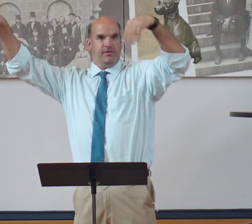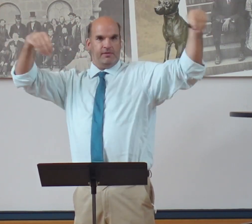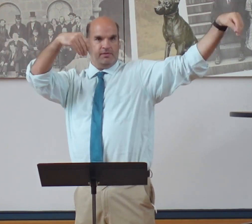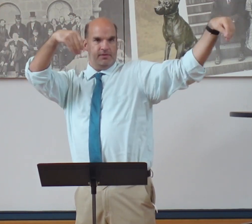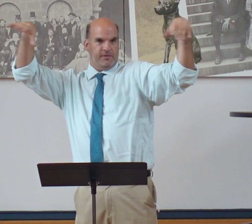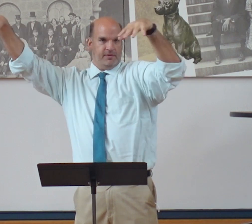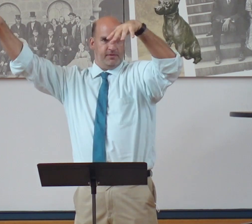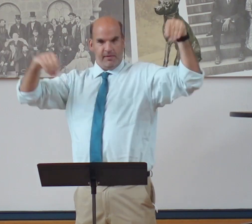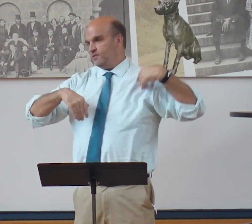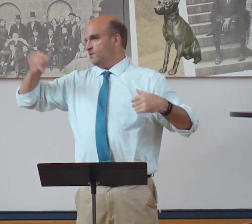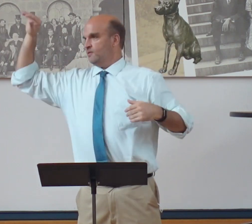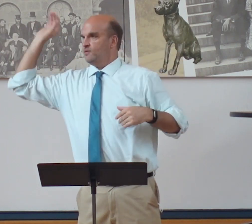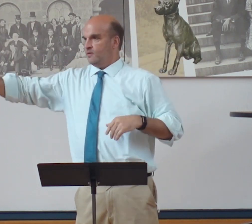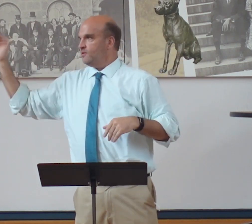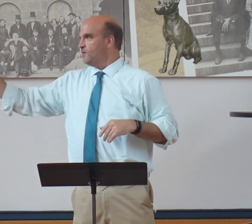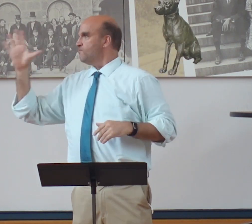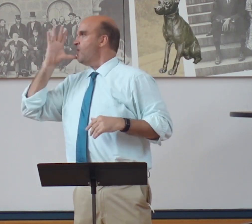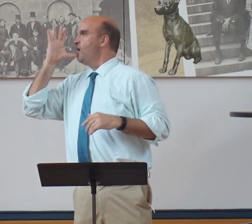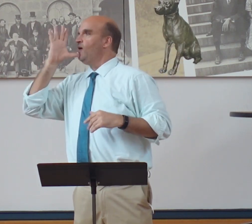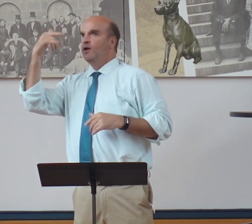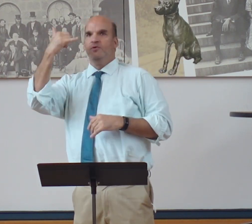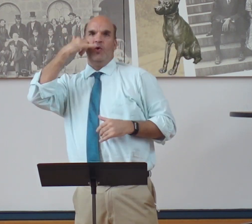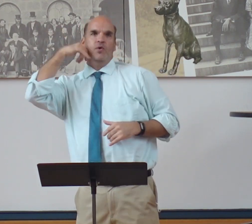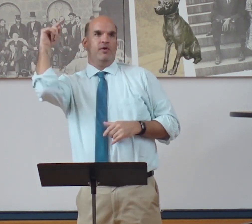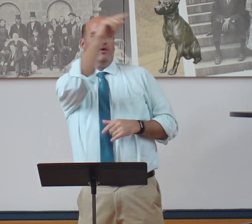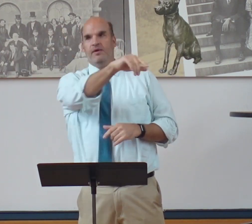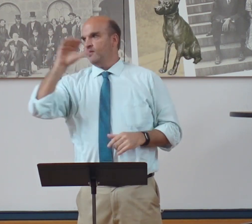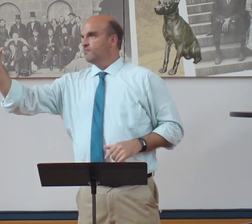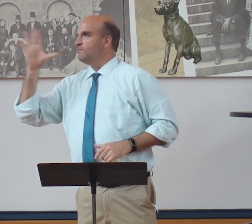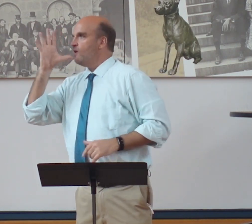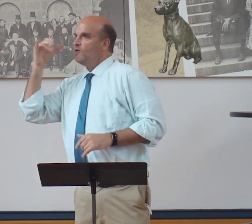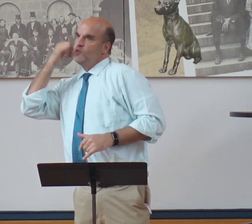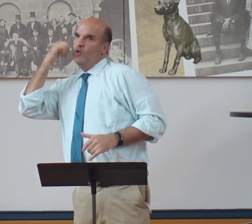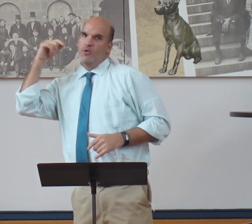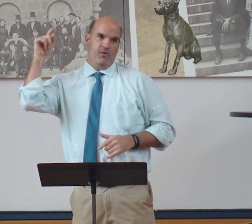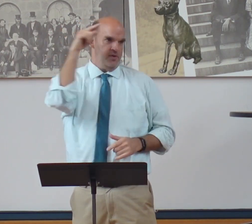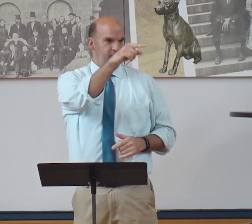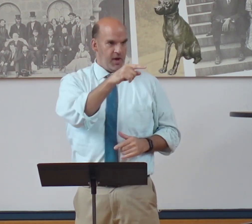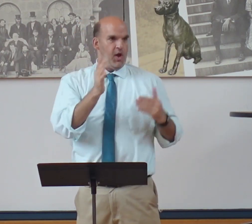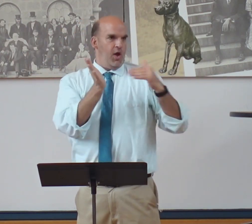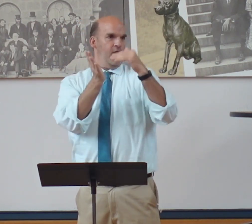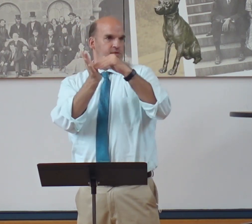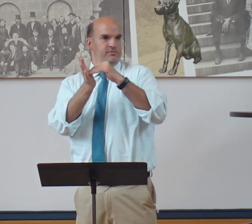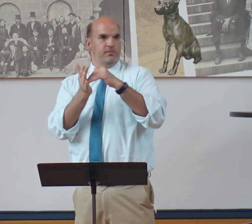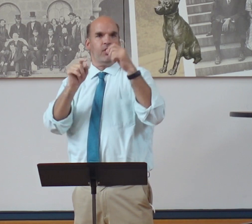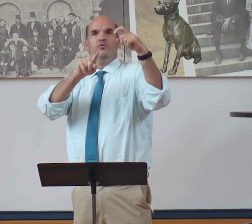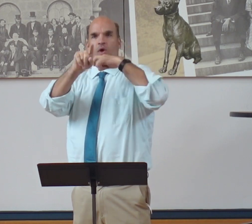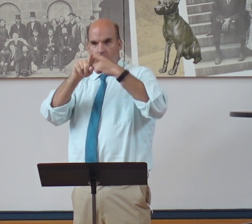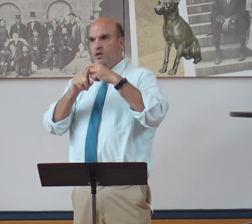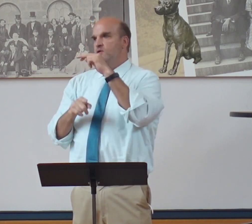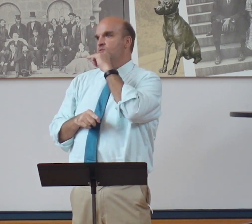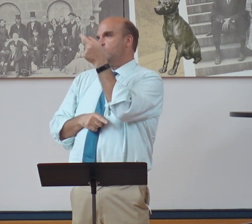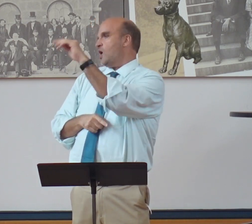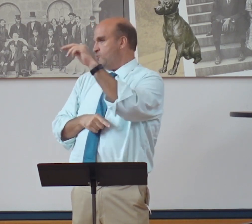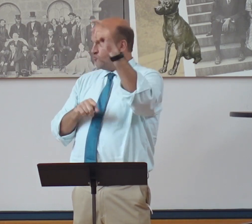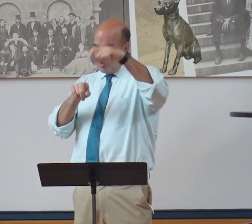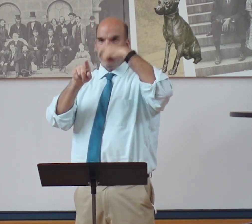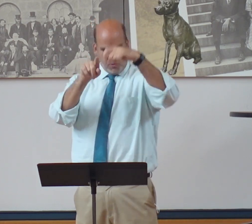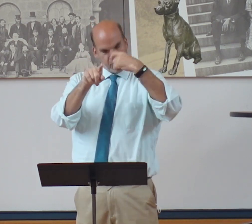We did not have, every time I would see the flashing lights of the TTY, I would go to my mom and make sure that she knew that